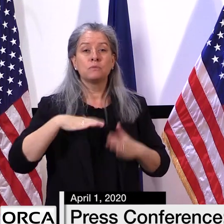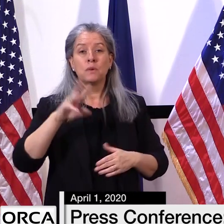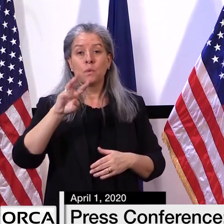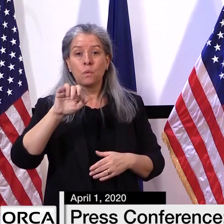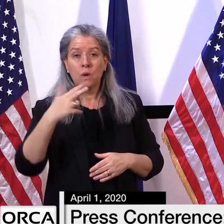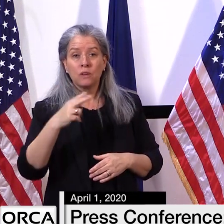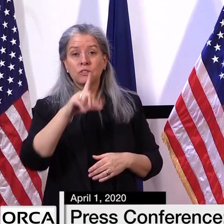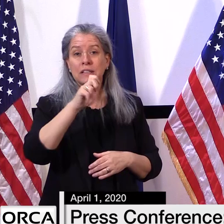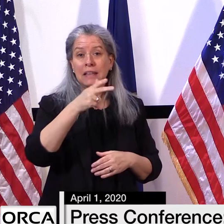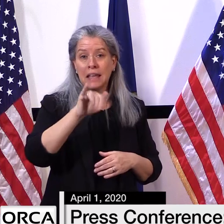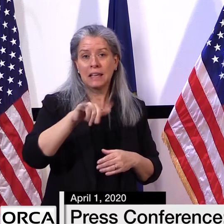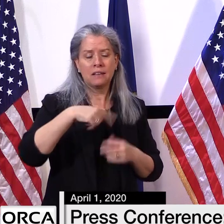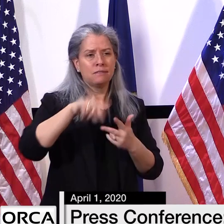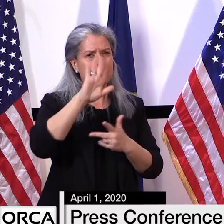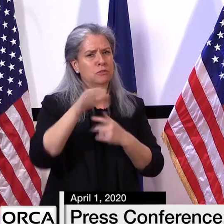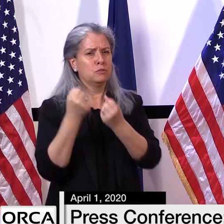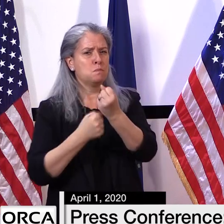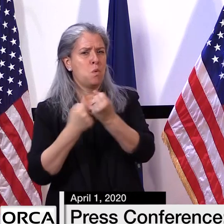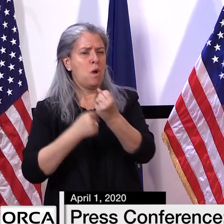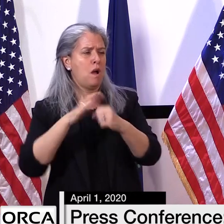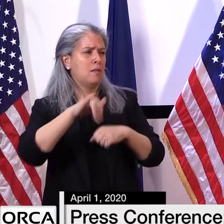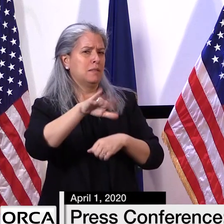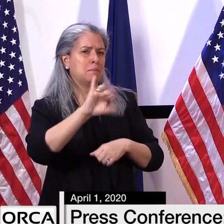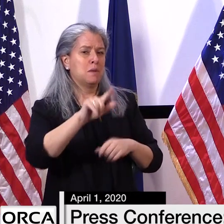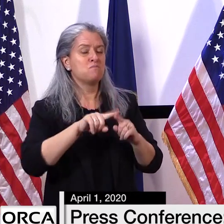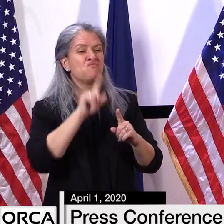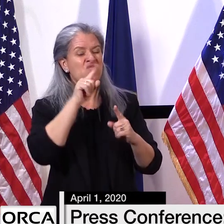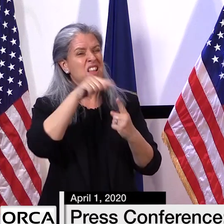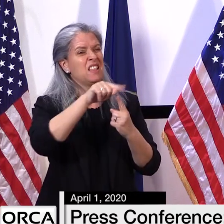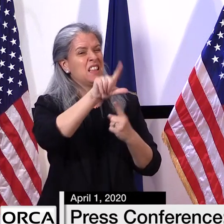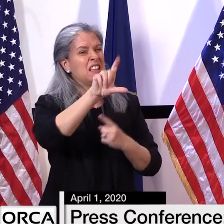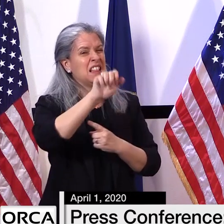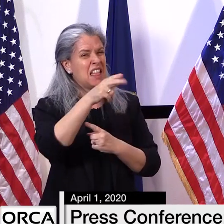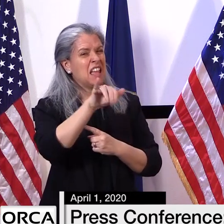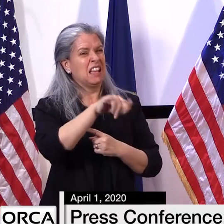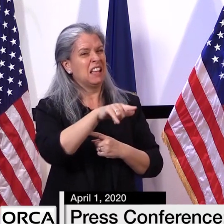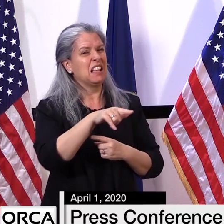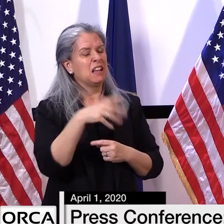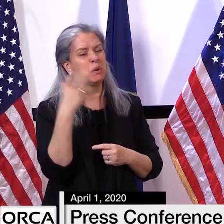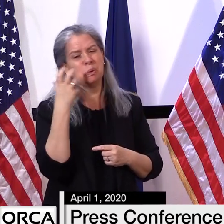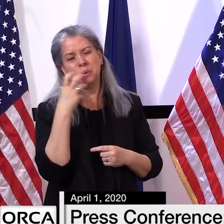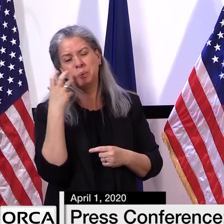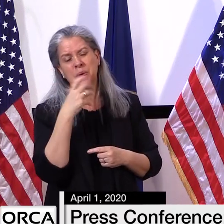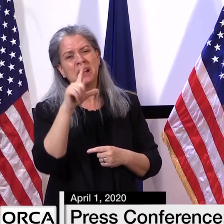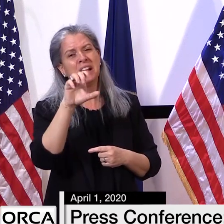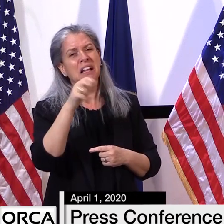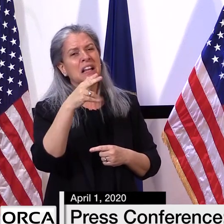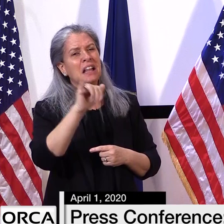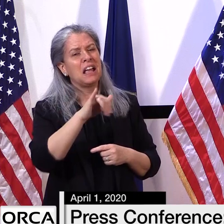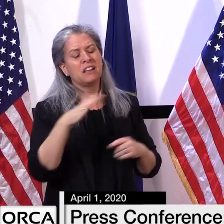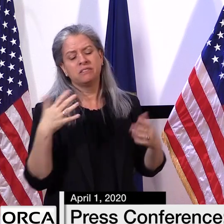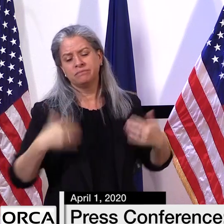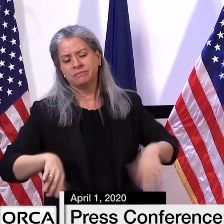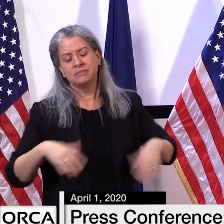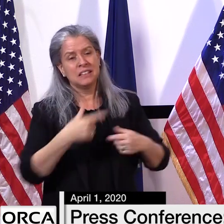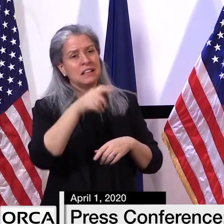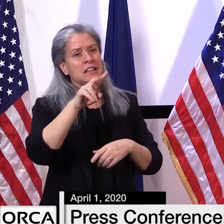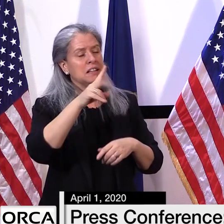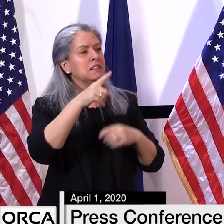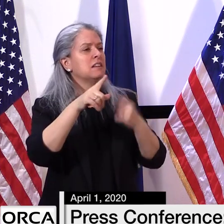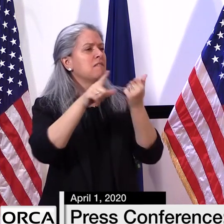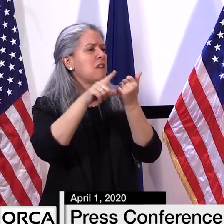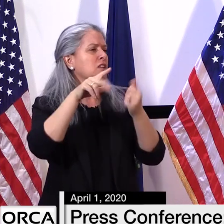on this important bill, but especially Senator Leahy for his steadfast support of Vermont as Vice Chair of